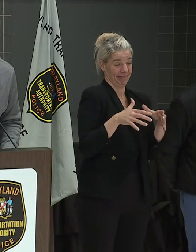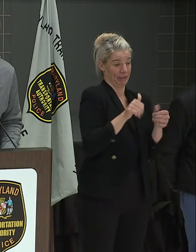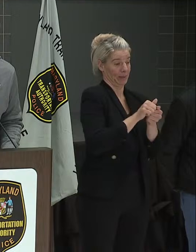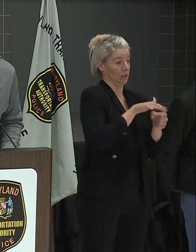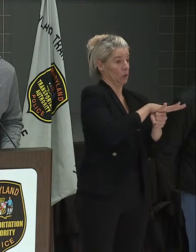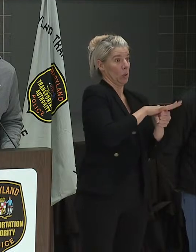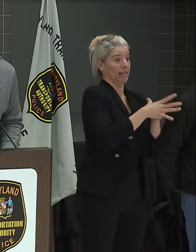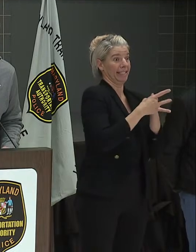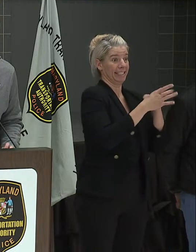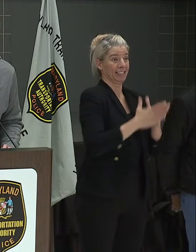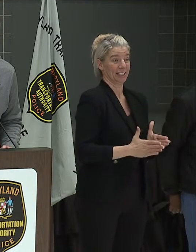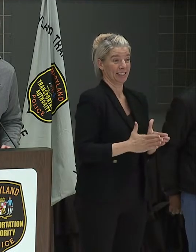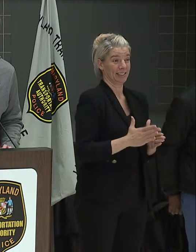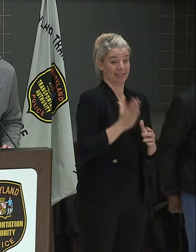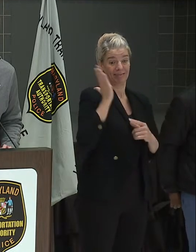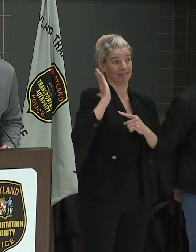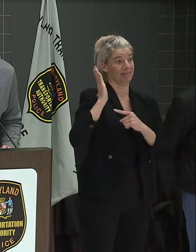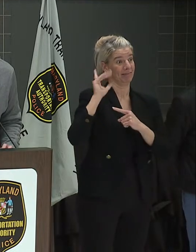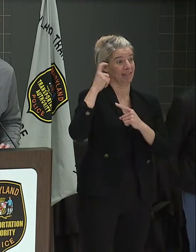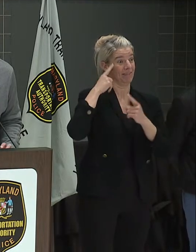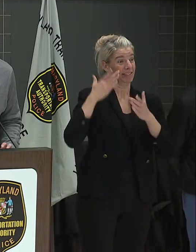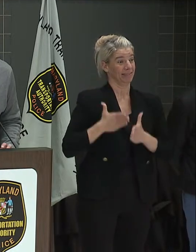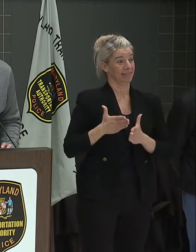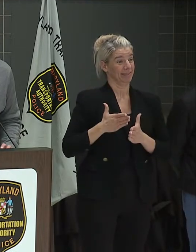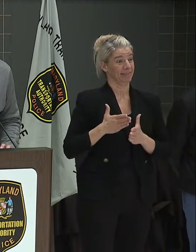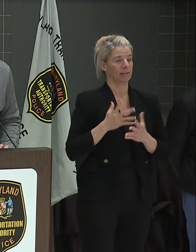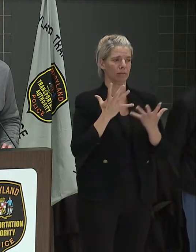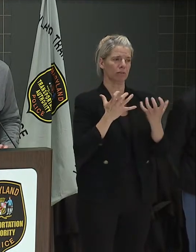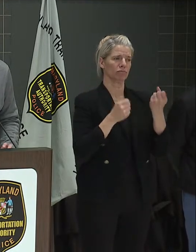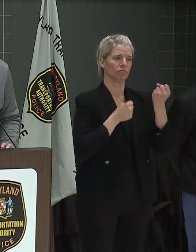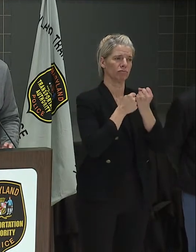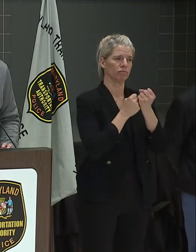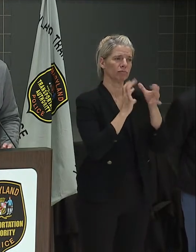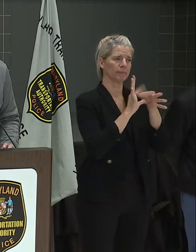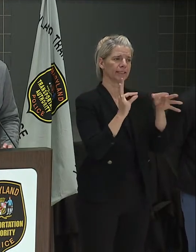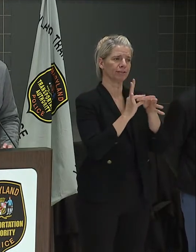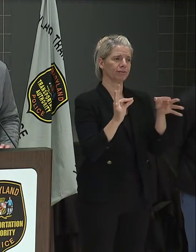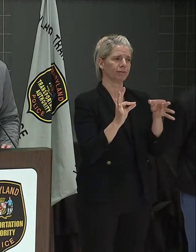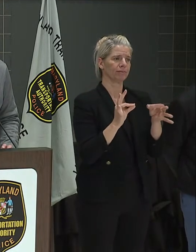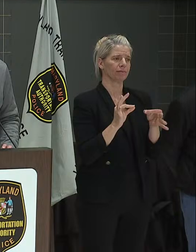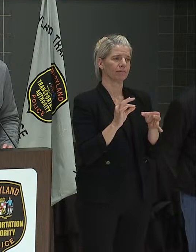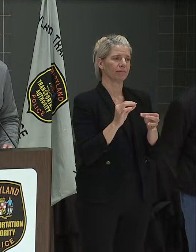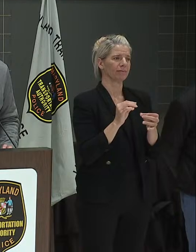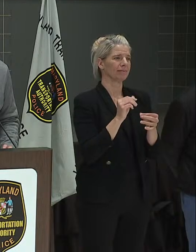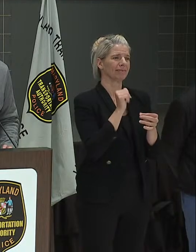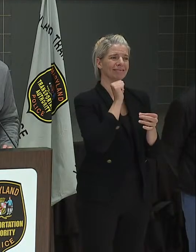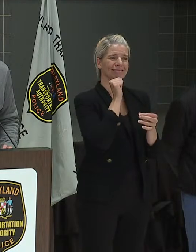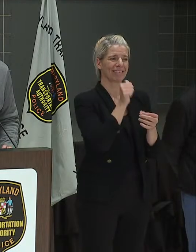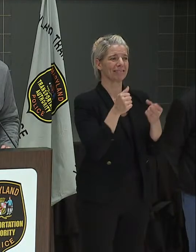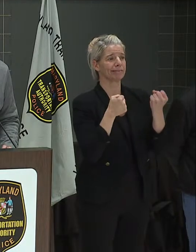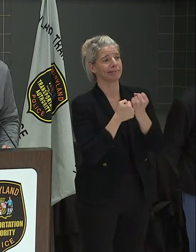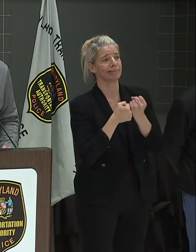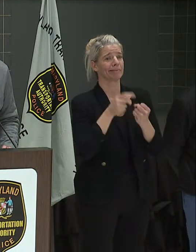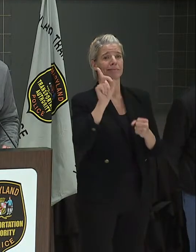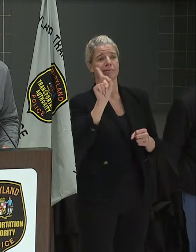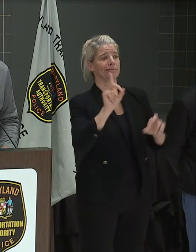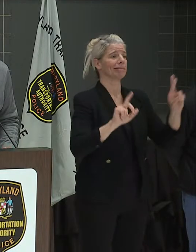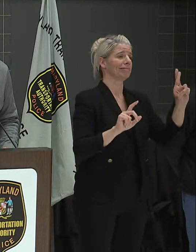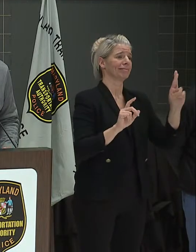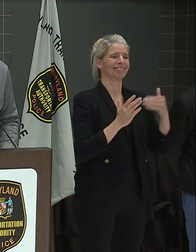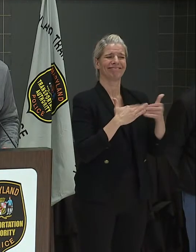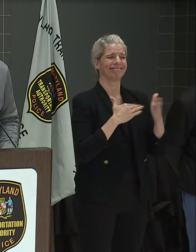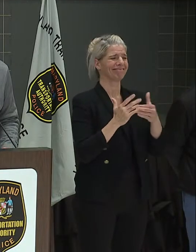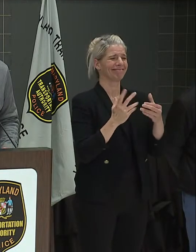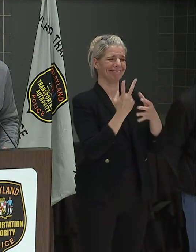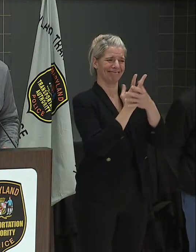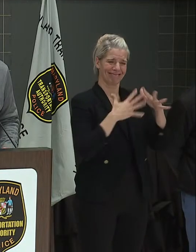former governor, who again amplified that message. This is not partisan. This is patriotic. This is for our country,